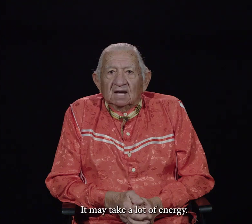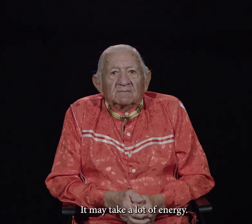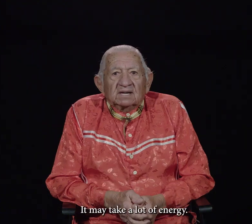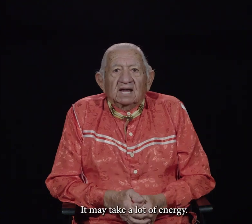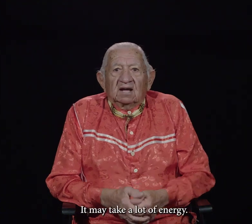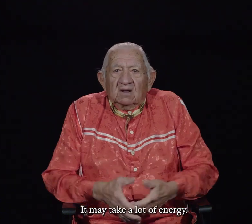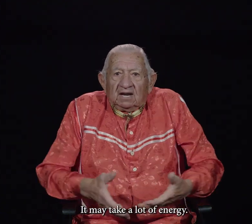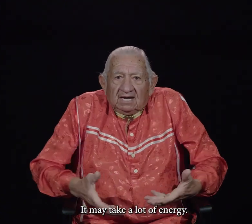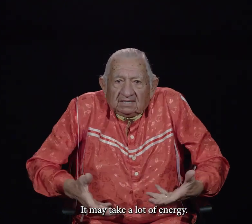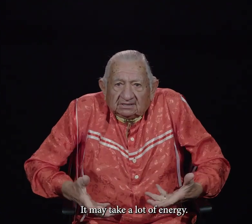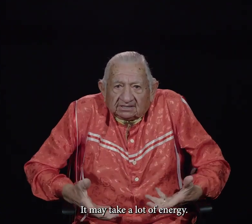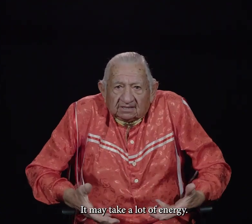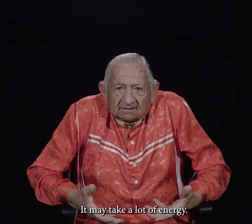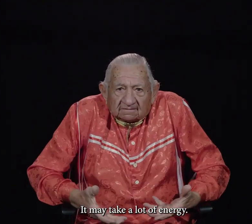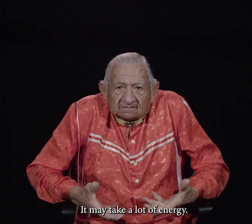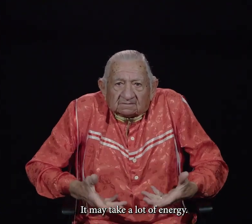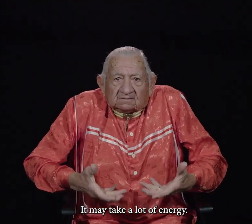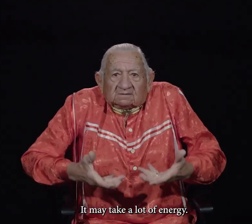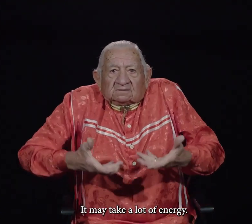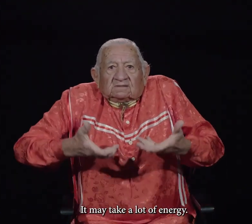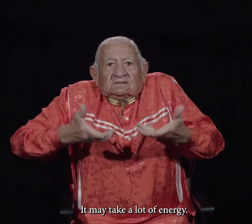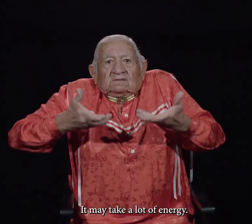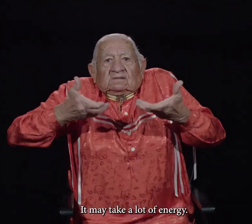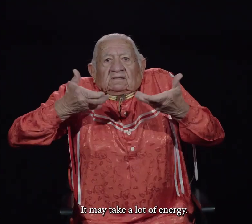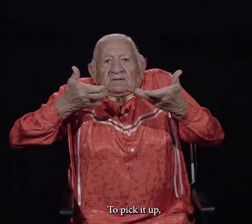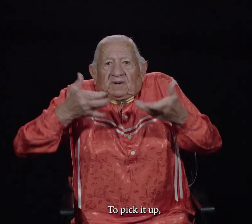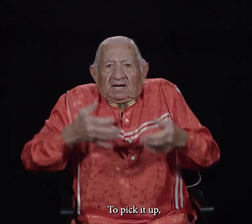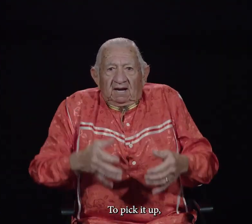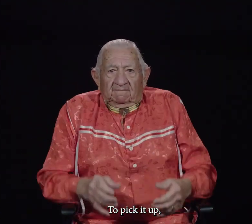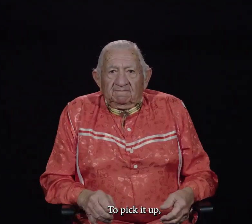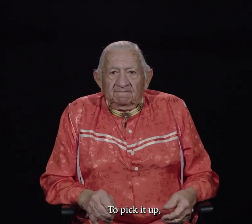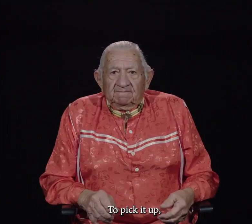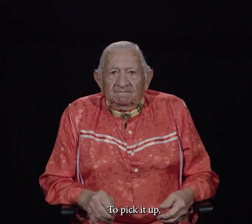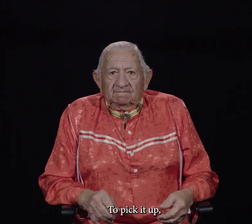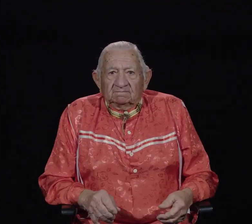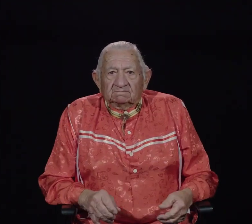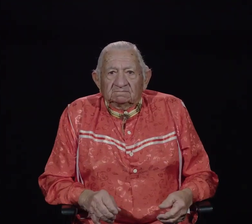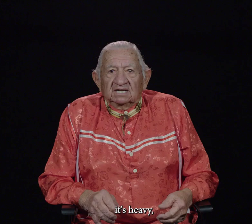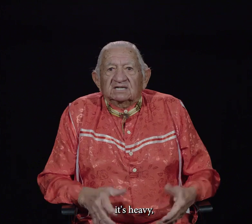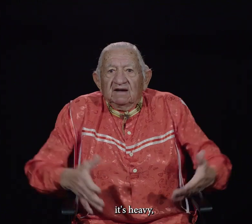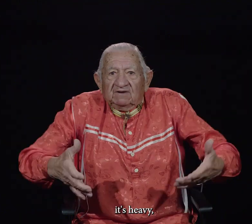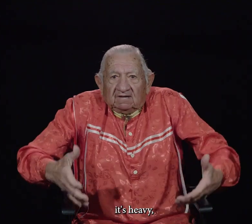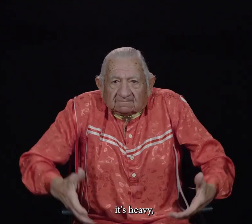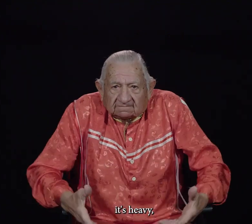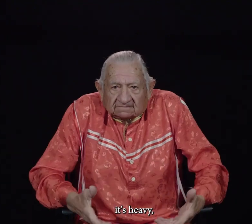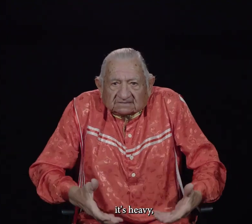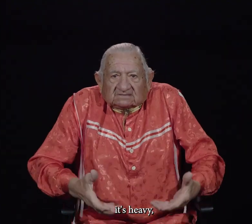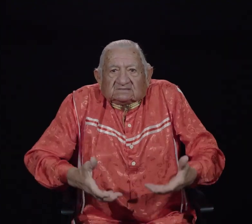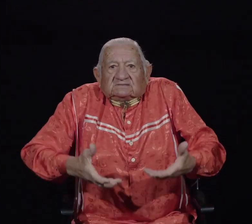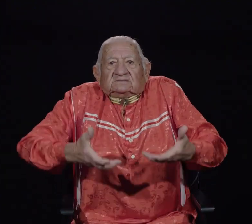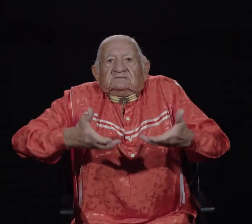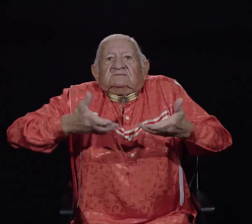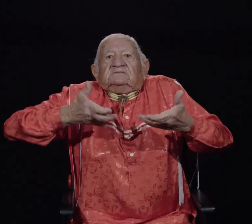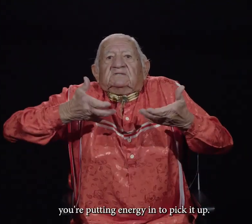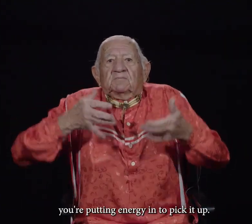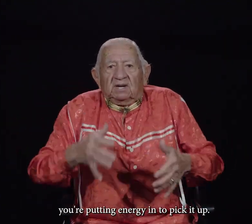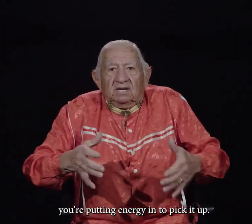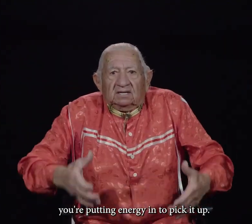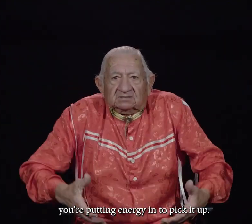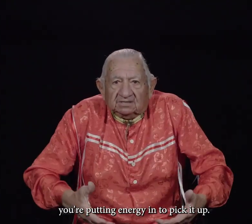it may take a lot of energy to pick it up. It's heavy. You're putting energy